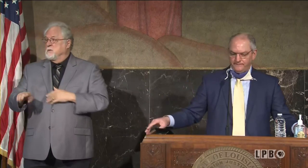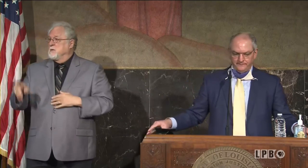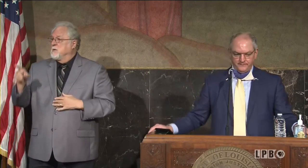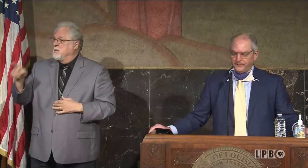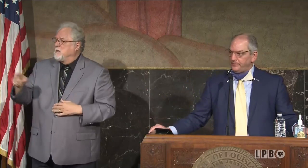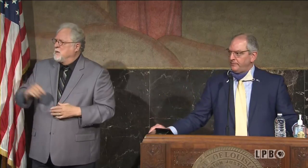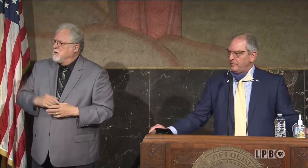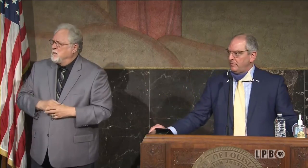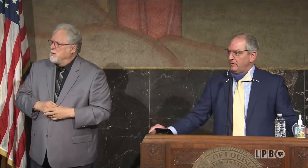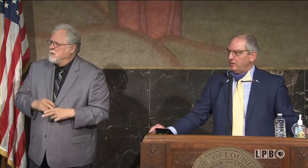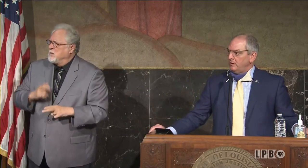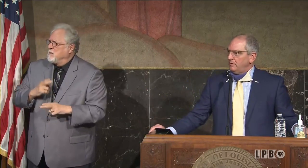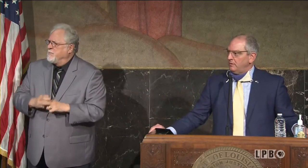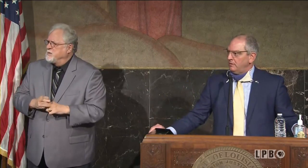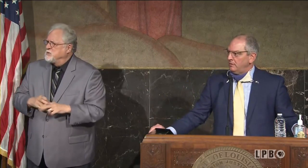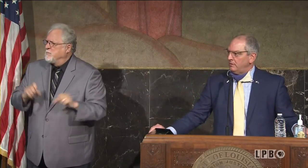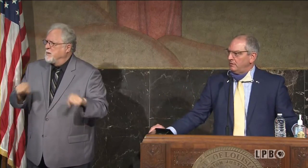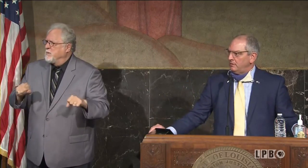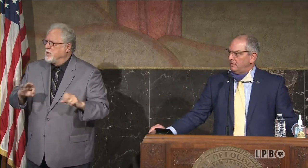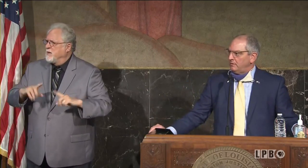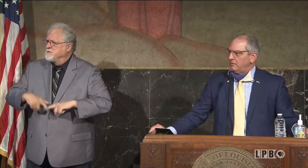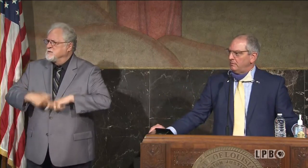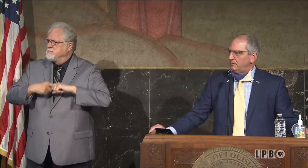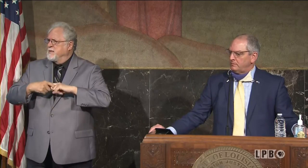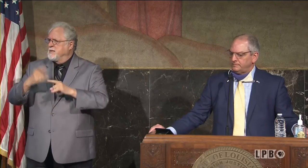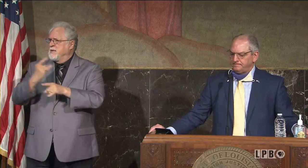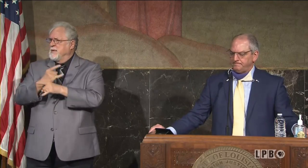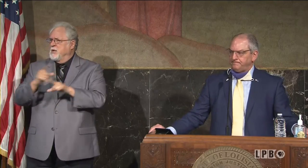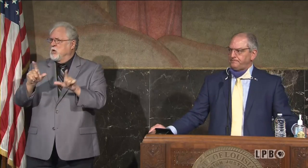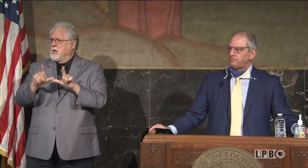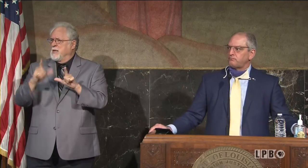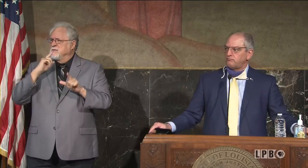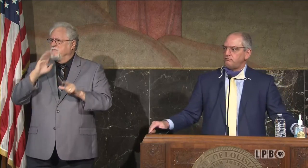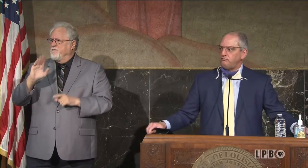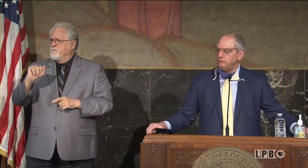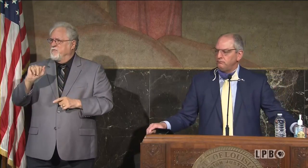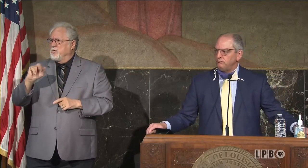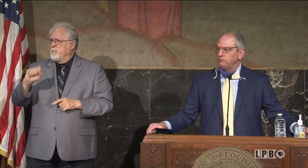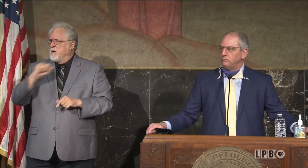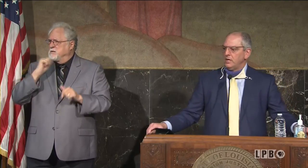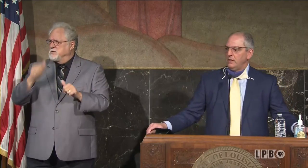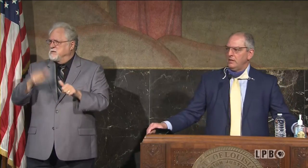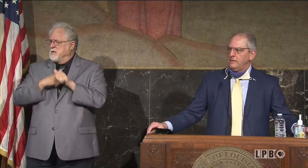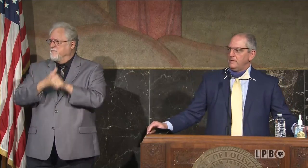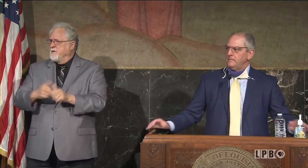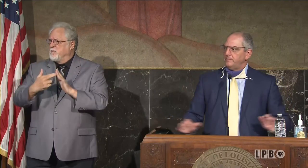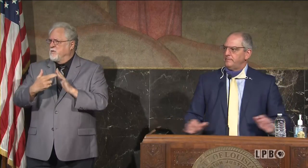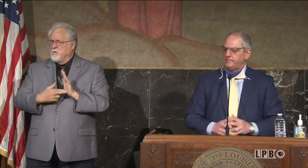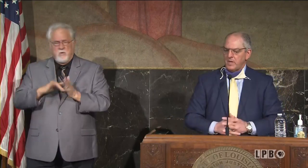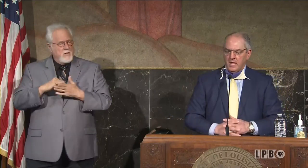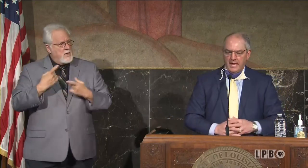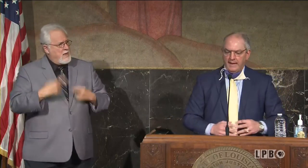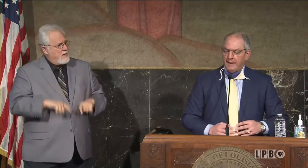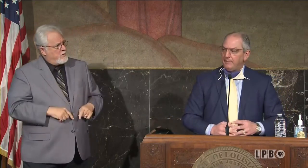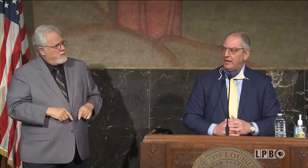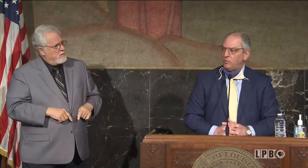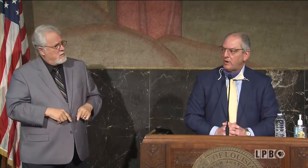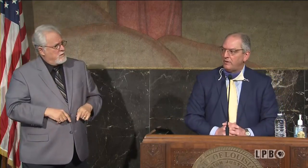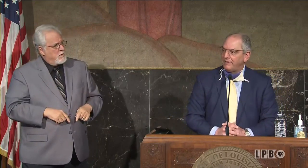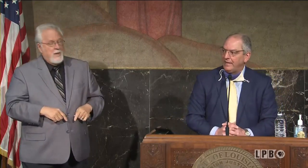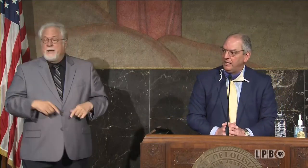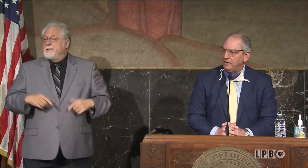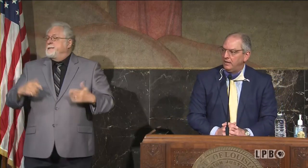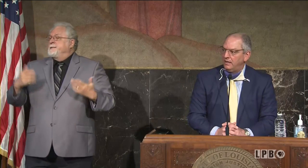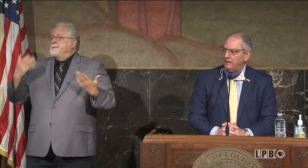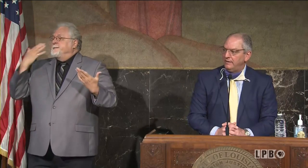Yes, sir. You mentioned the possibility of suspending liquor licenses for bars that weren't compliant. I'm not